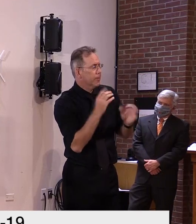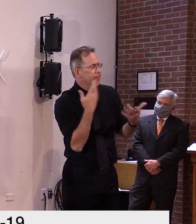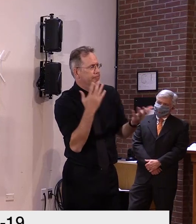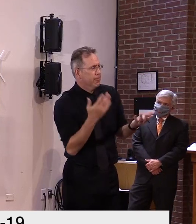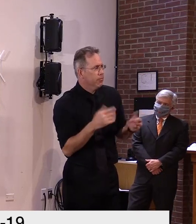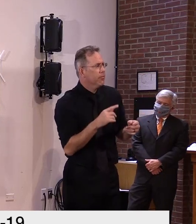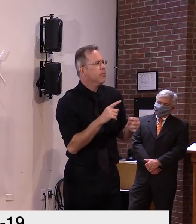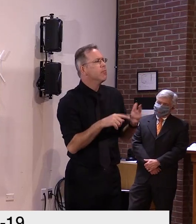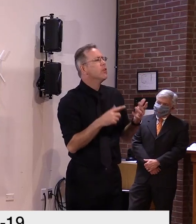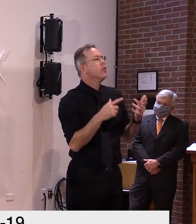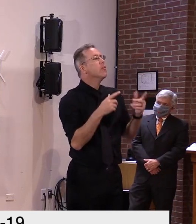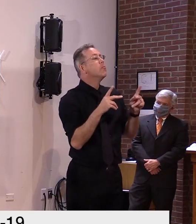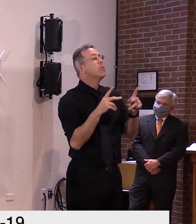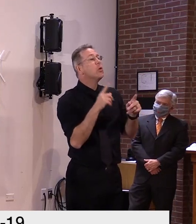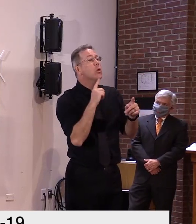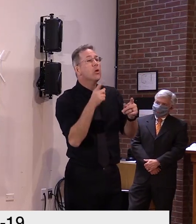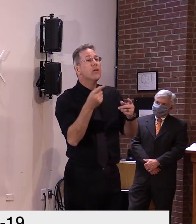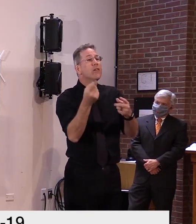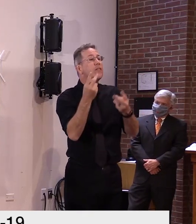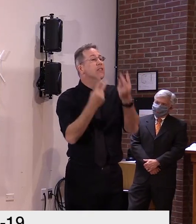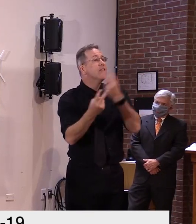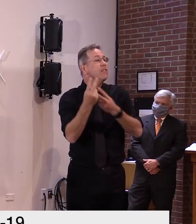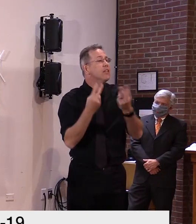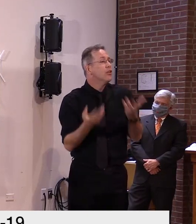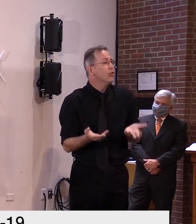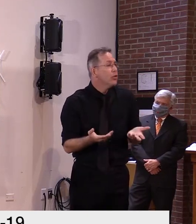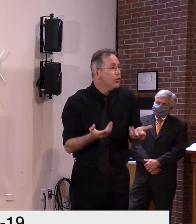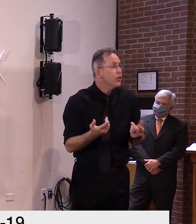here over the foliage season.